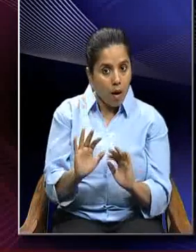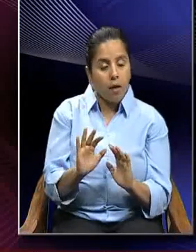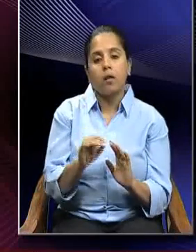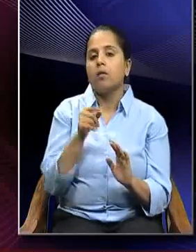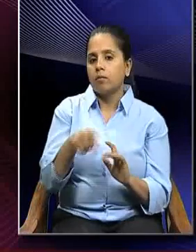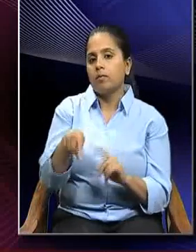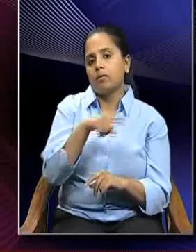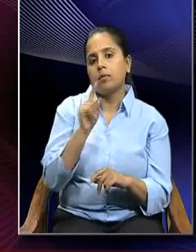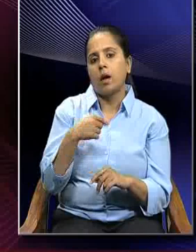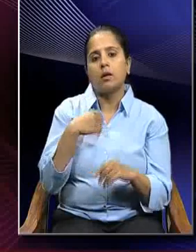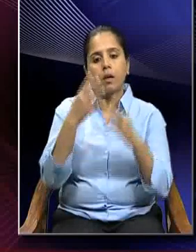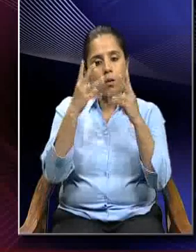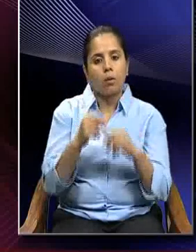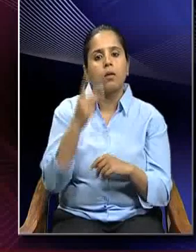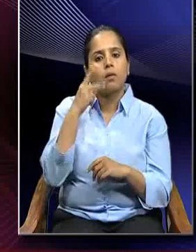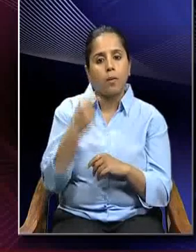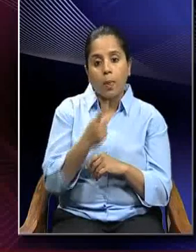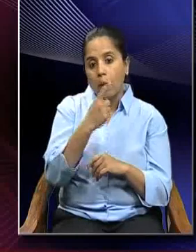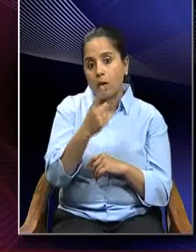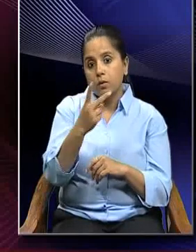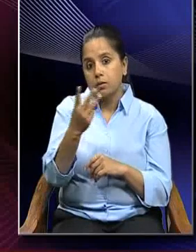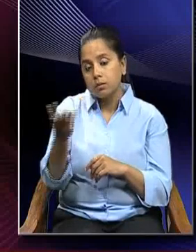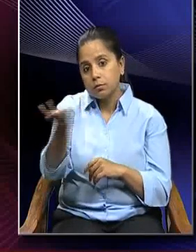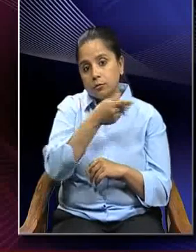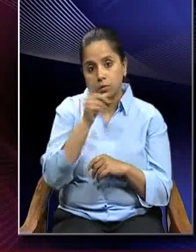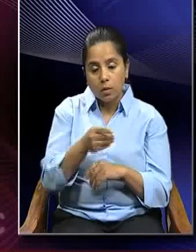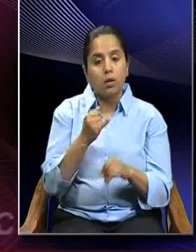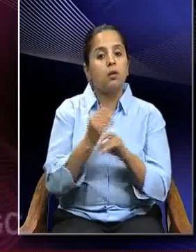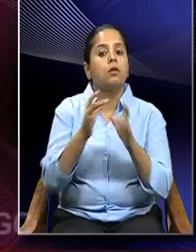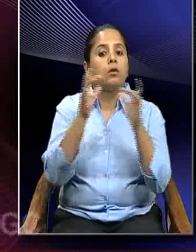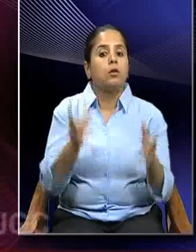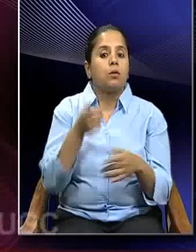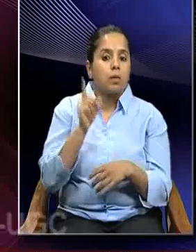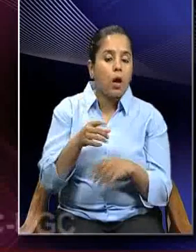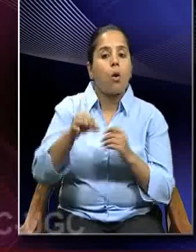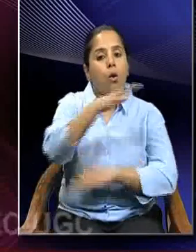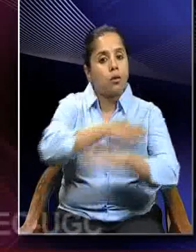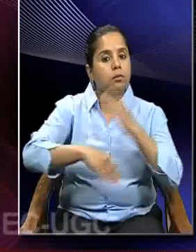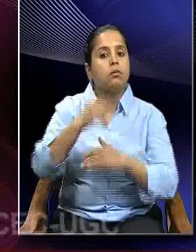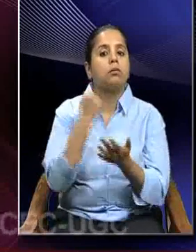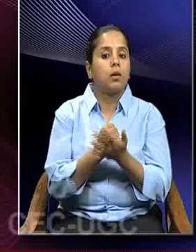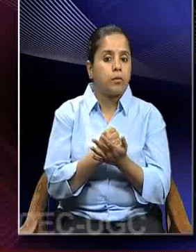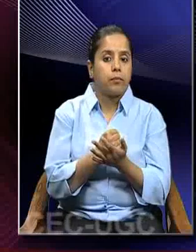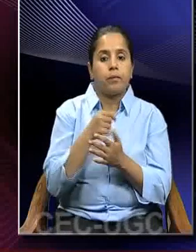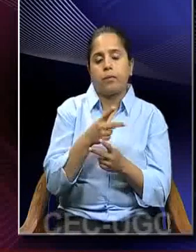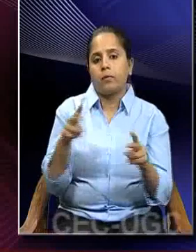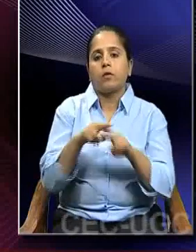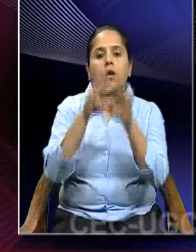we should evaluate each and every institution, each and every organization within this very